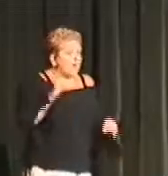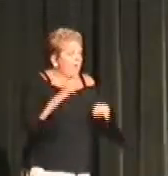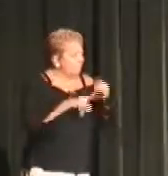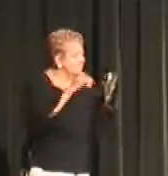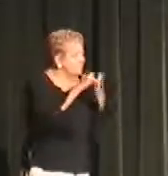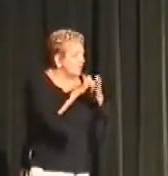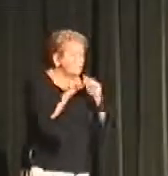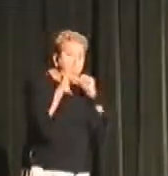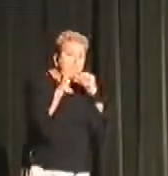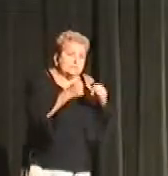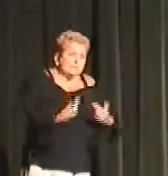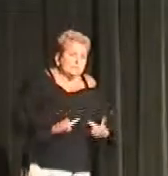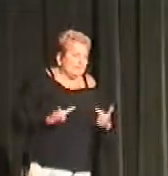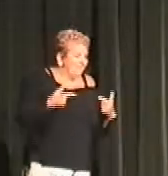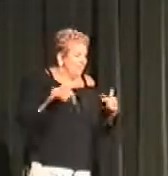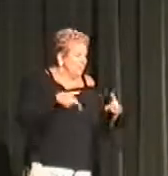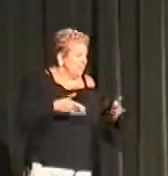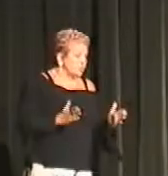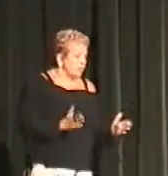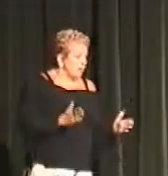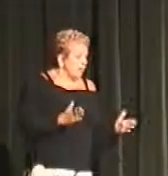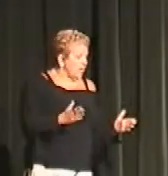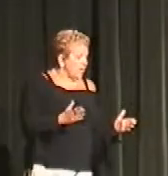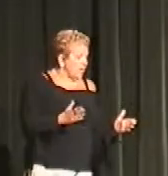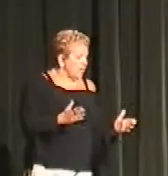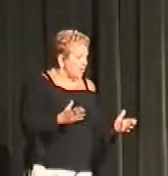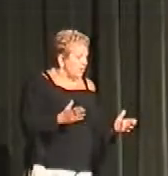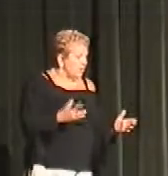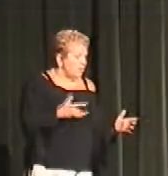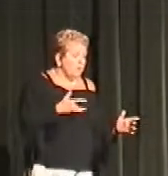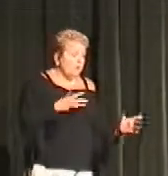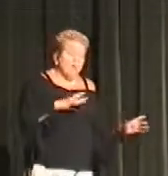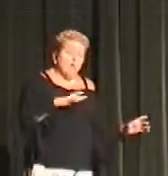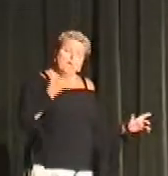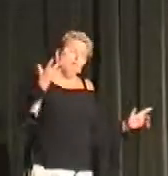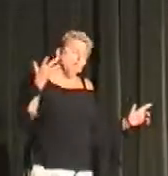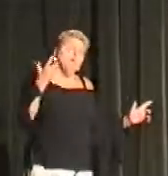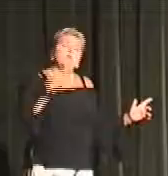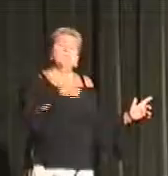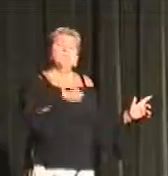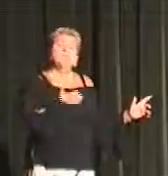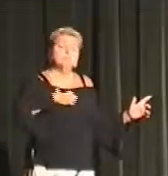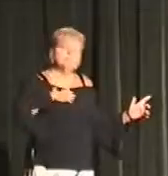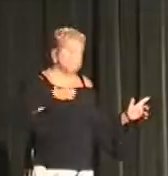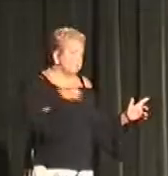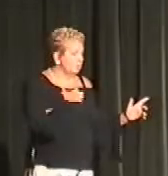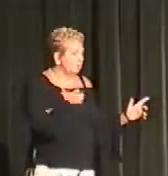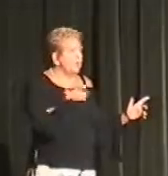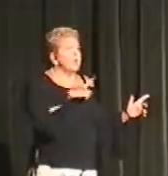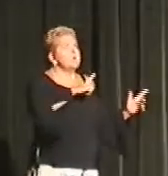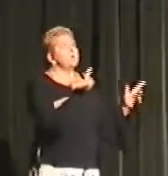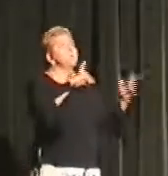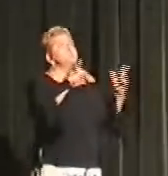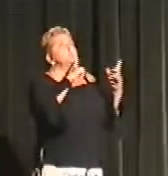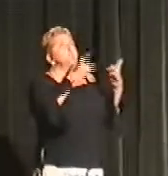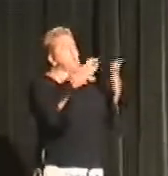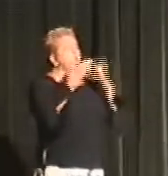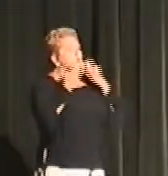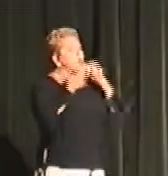that was what kept me in the rooms of Alcoholics Anonymous. I am so grateful to the old-timers